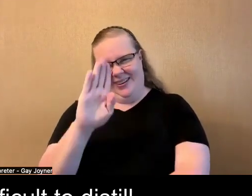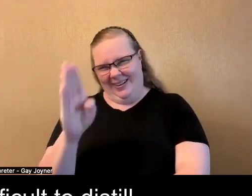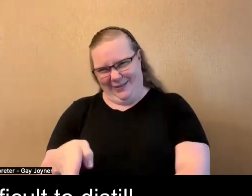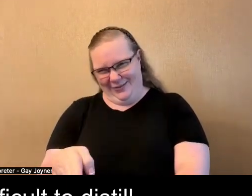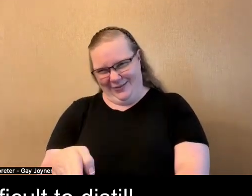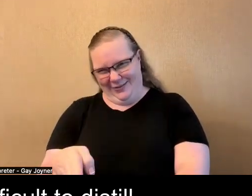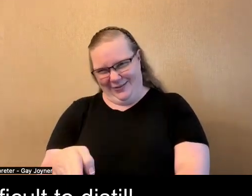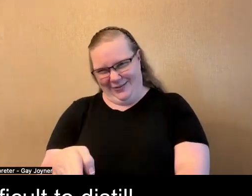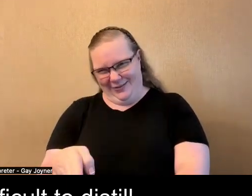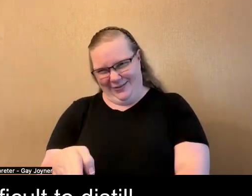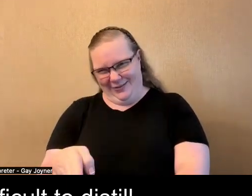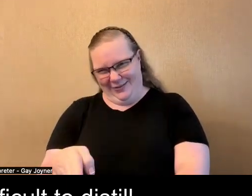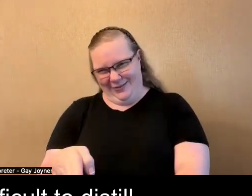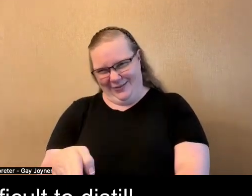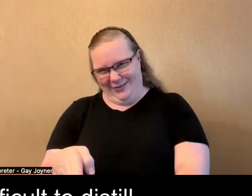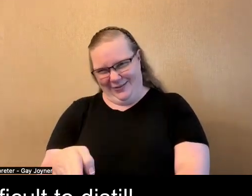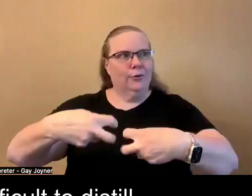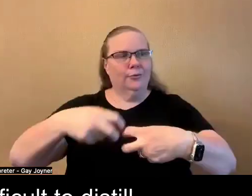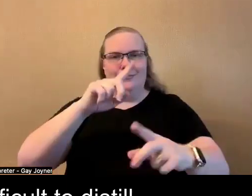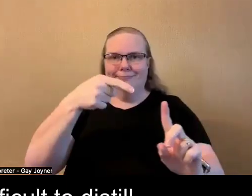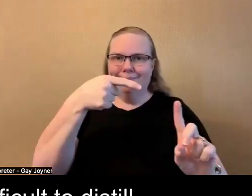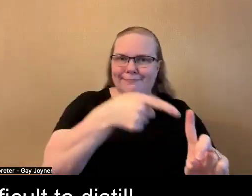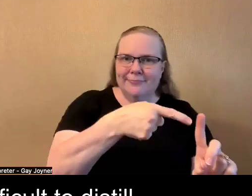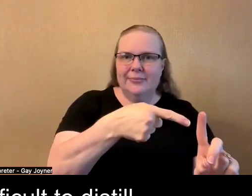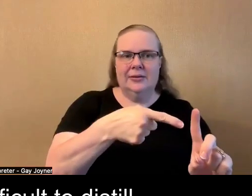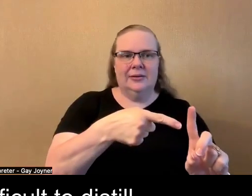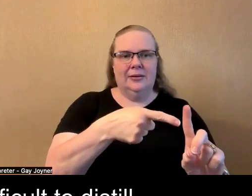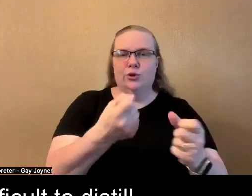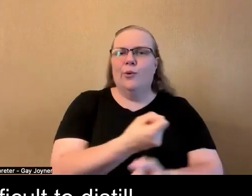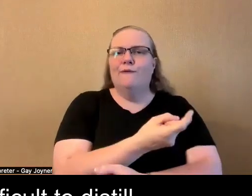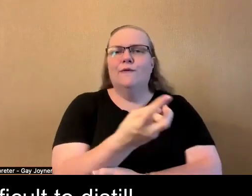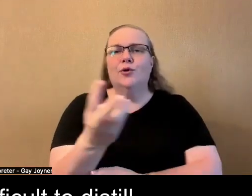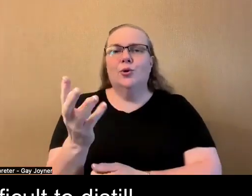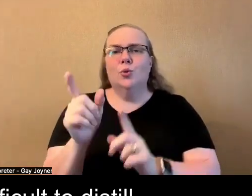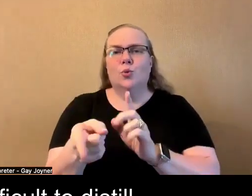because it's so difficult to distill down into, such few words,